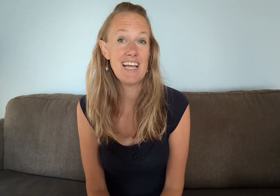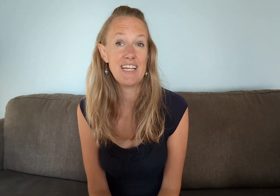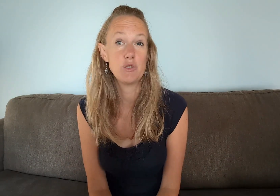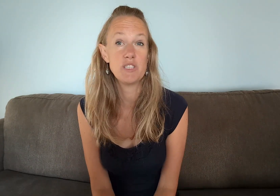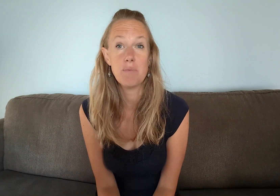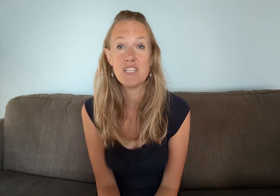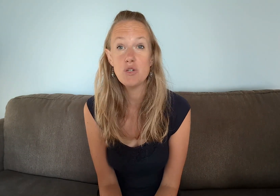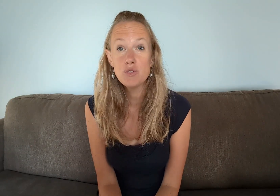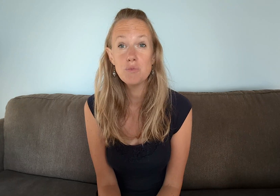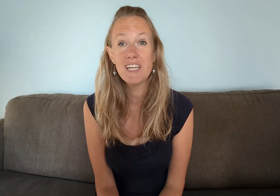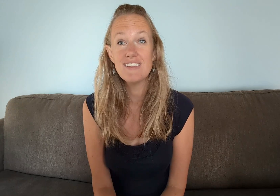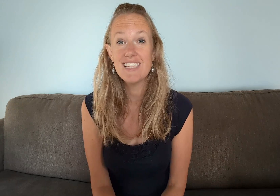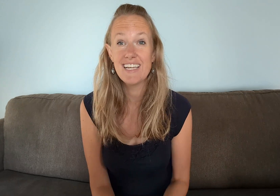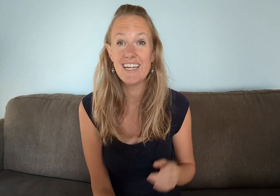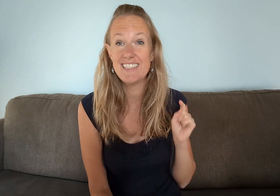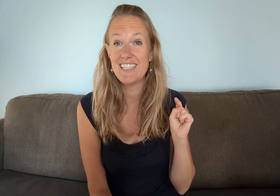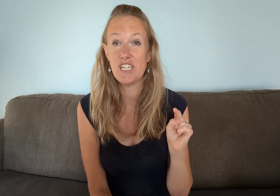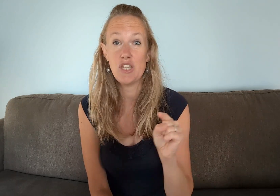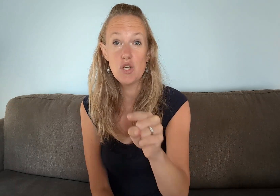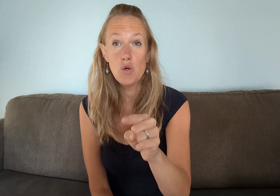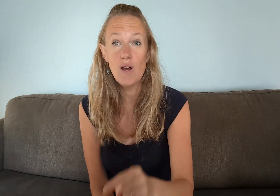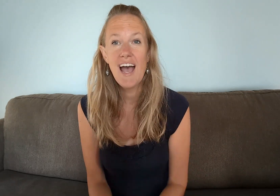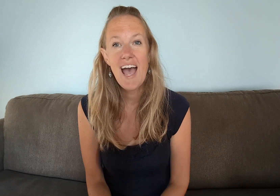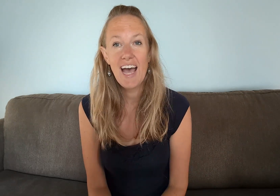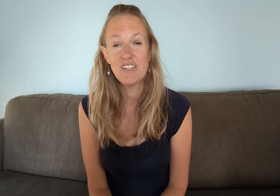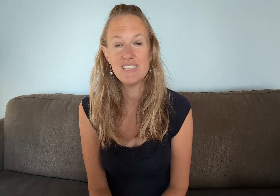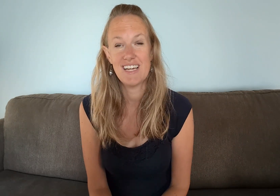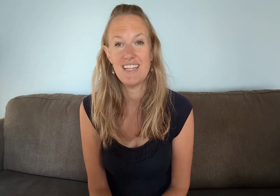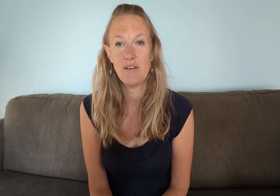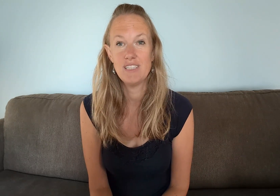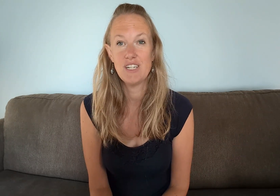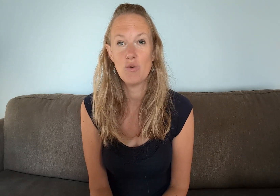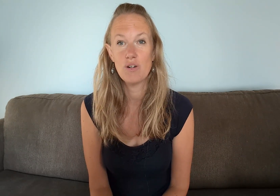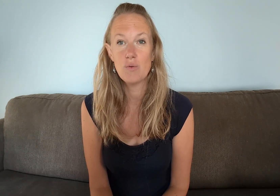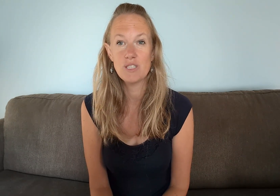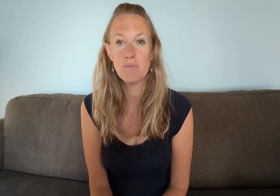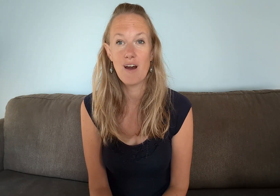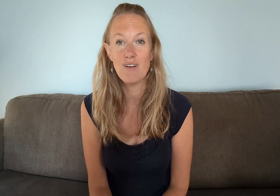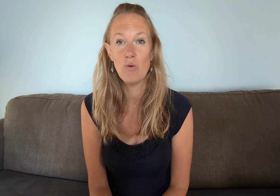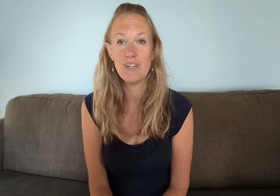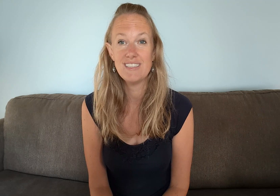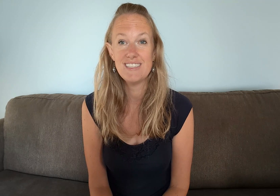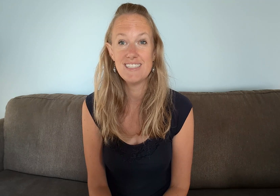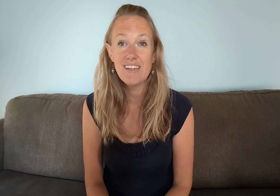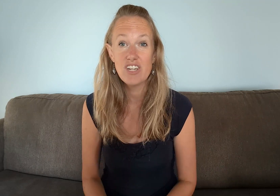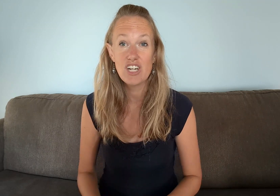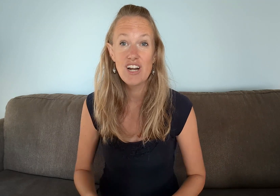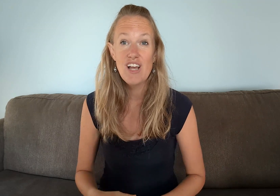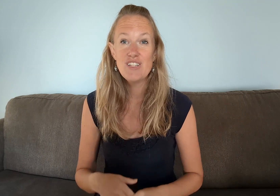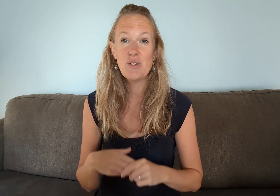Language Worship is a YouTube channel dedicated to teaching you how to use sign language in order to worship our Lord and Savior. So